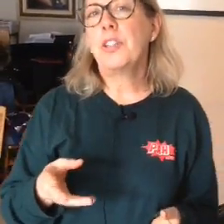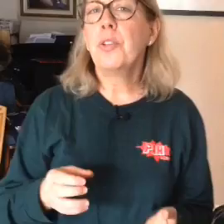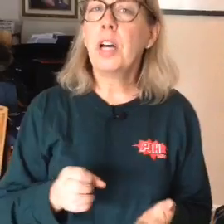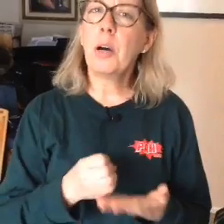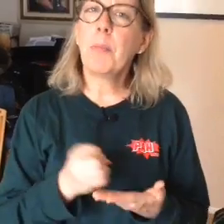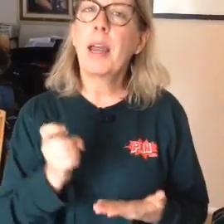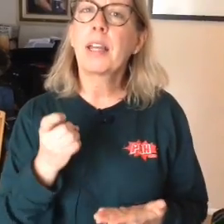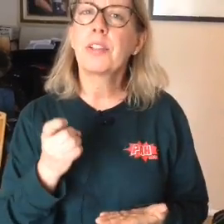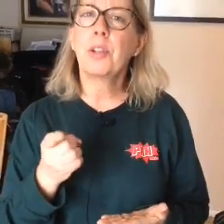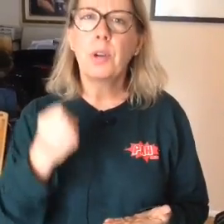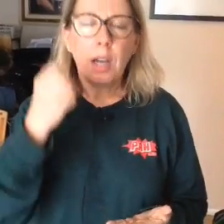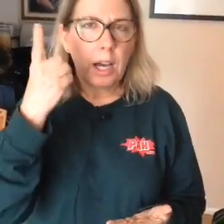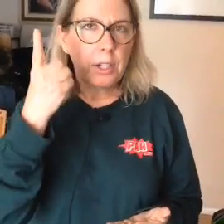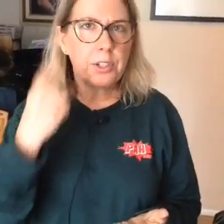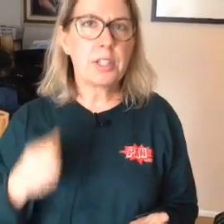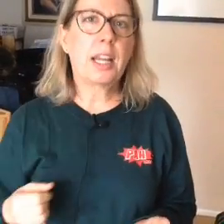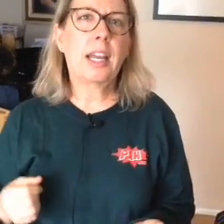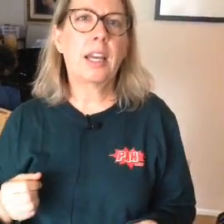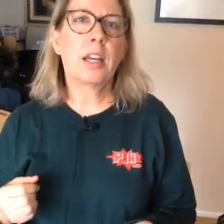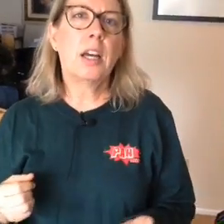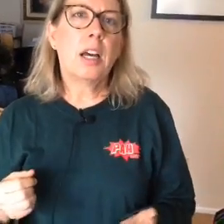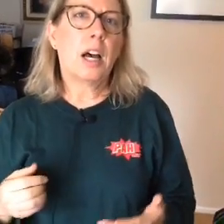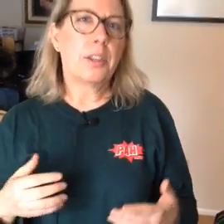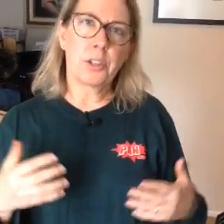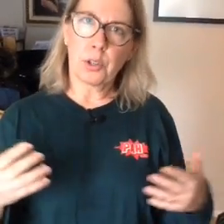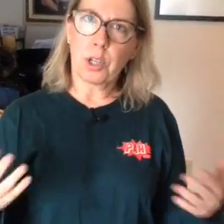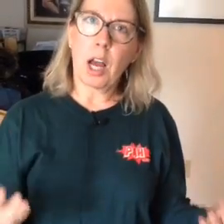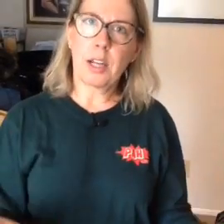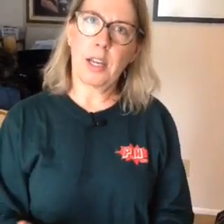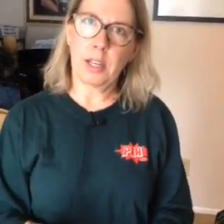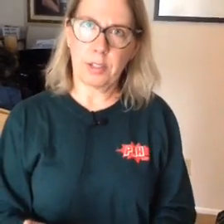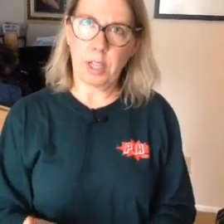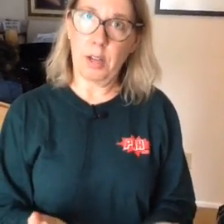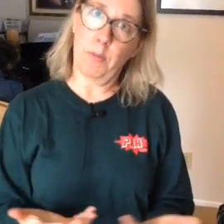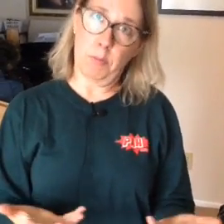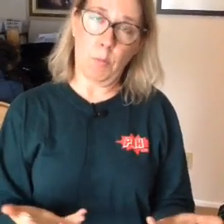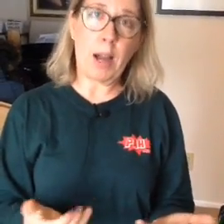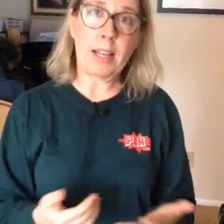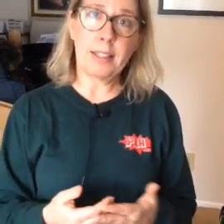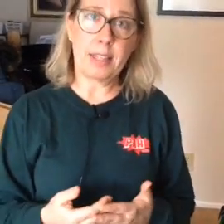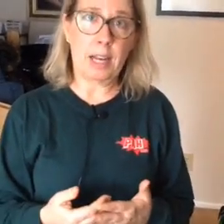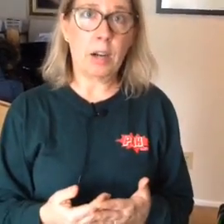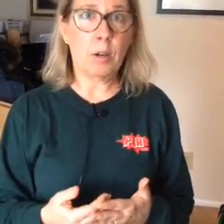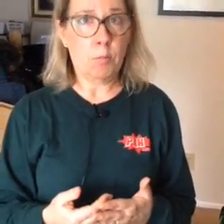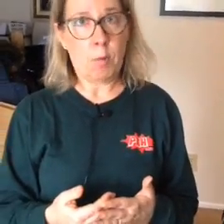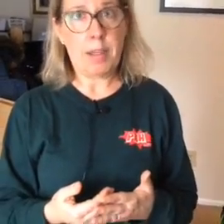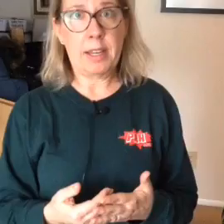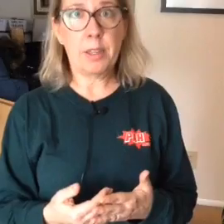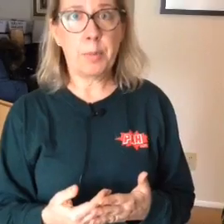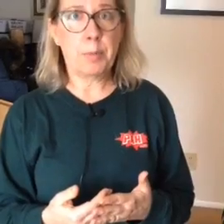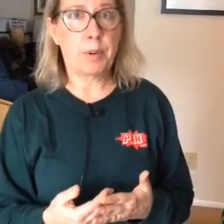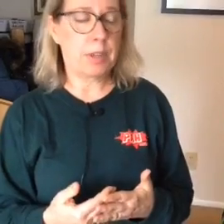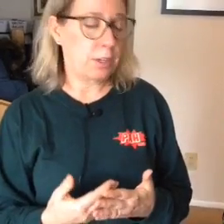you'll help Max to understand the social context of why he's there and why the other people are there as